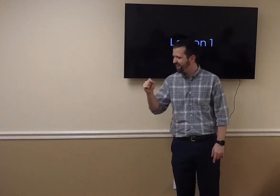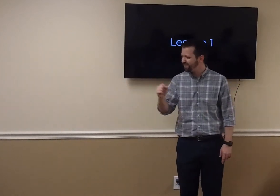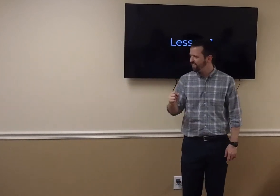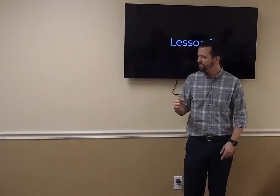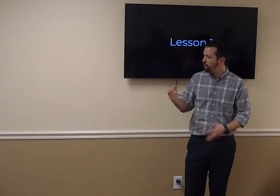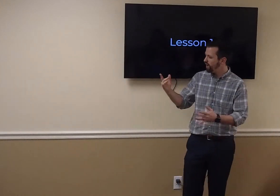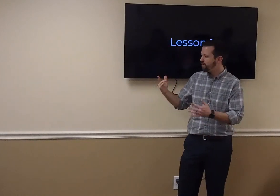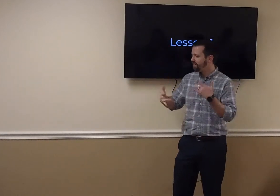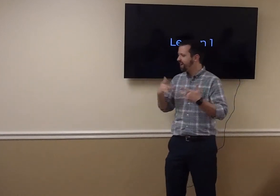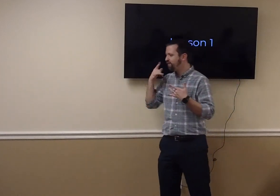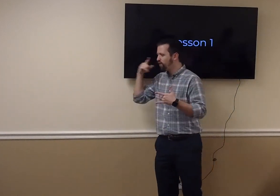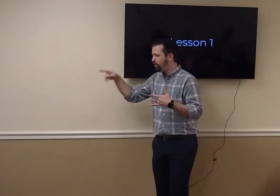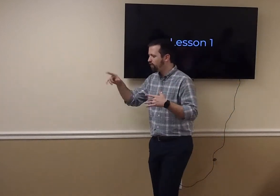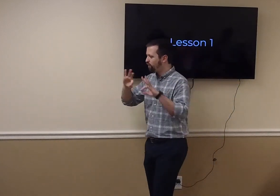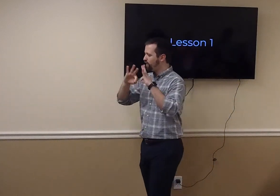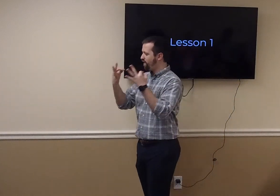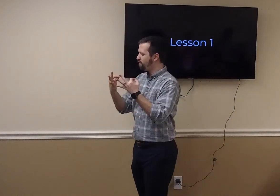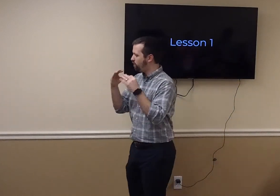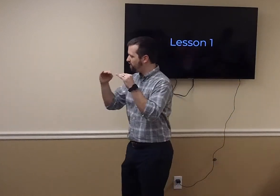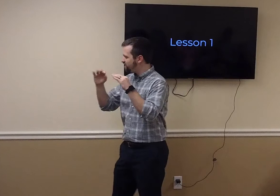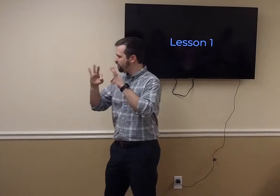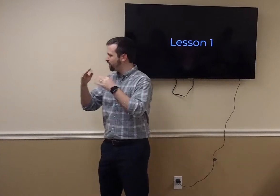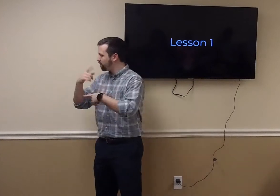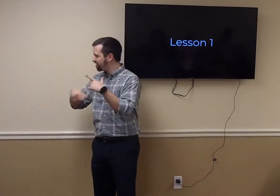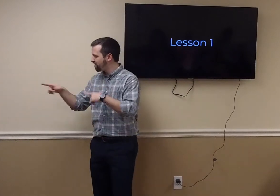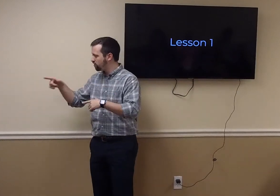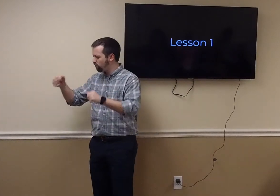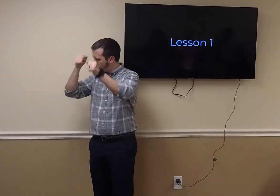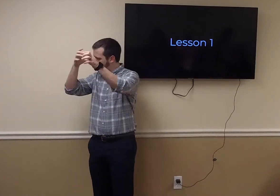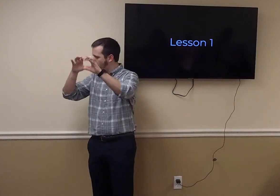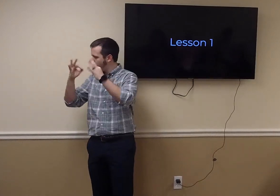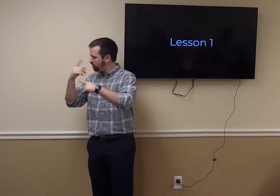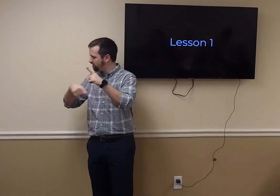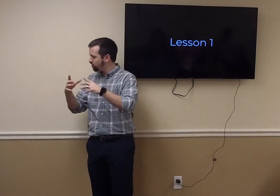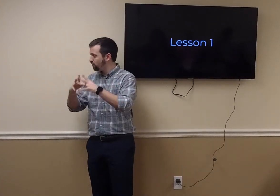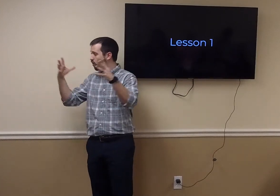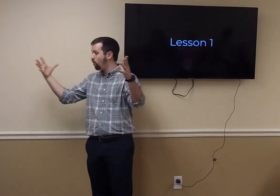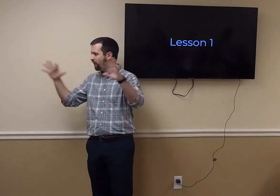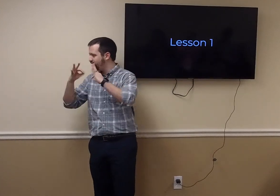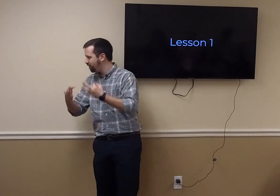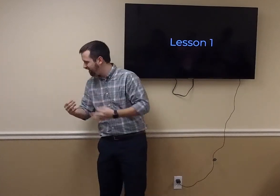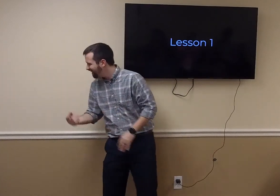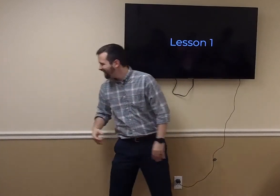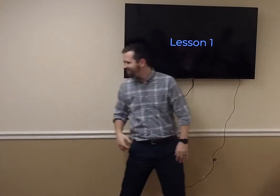Yes. Wait, I'm excited for you for the family when we teach about family signs because you are smart with family signs. You have a whole lot of family.